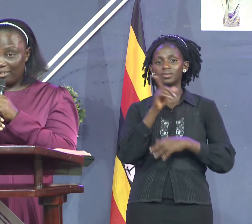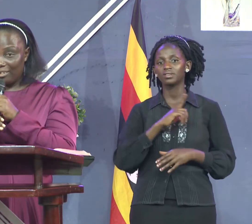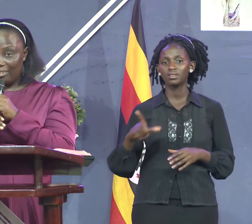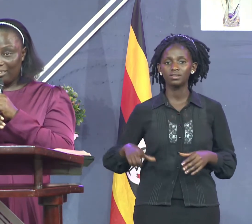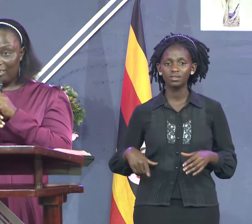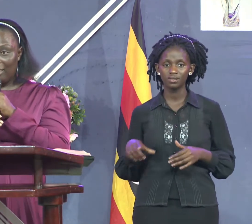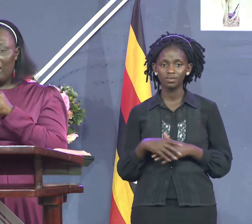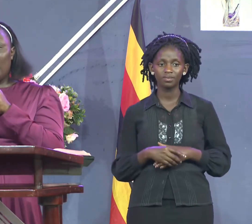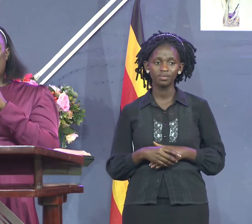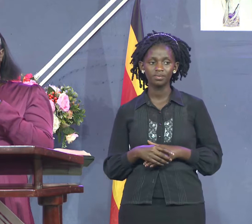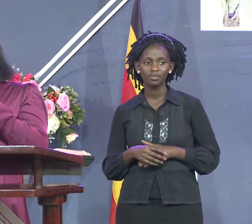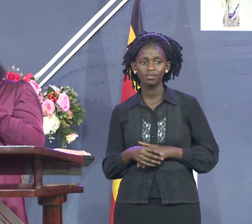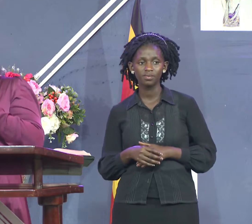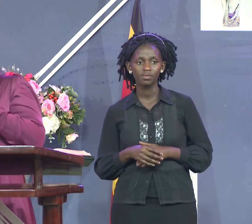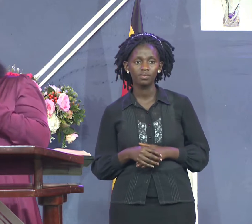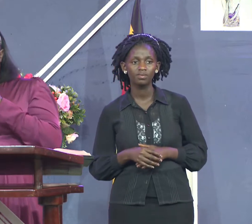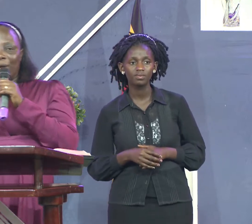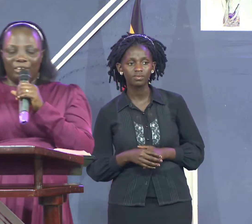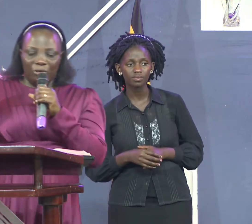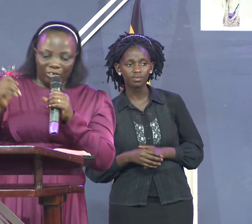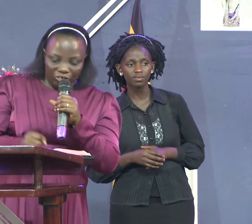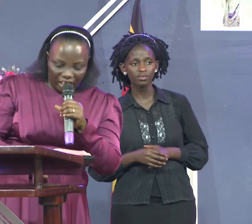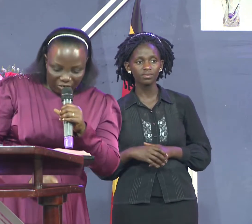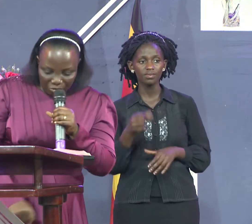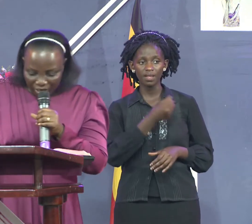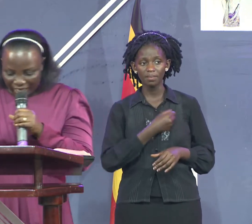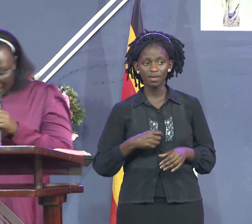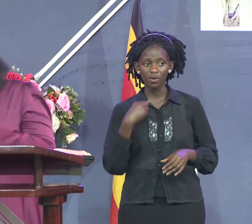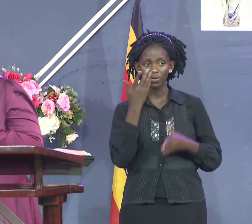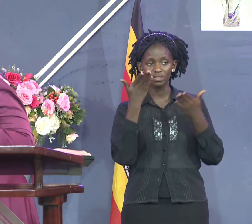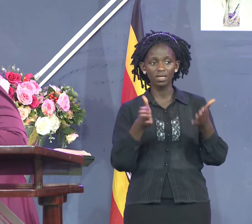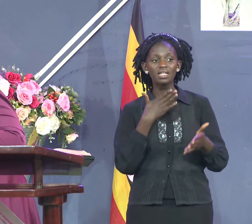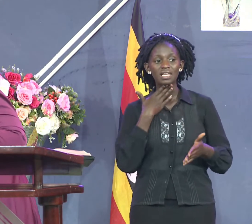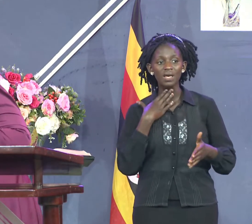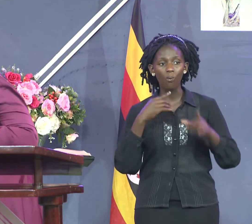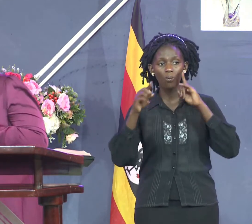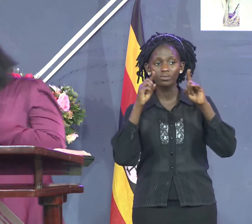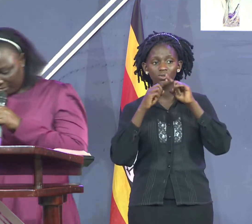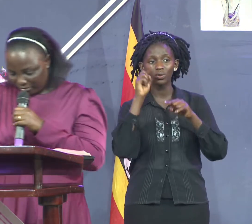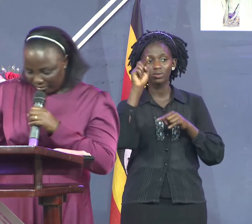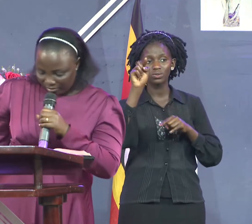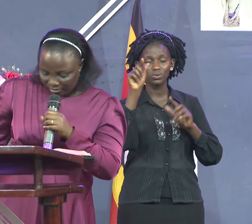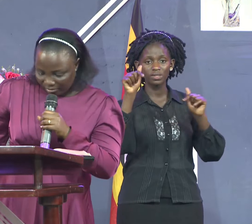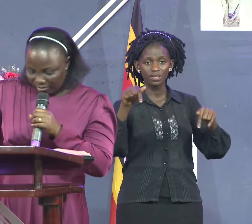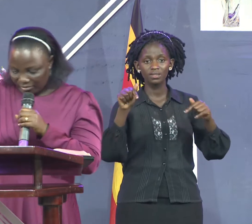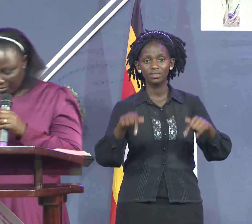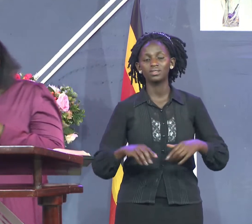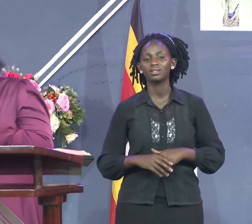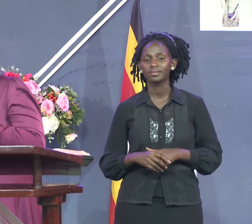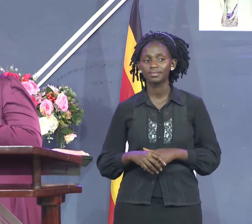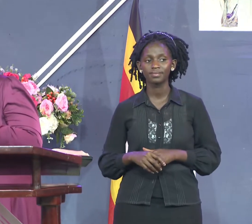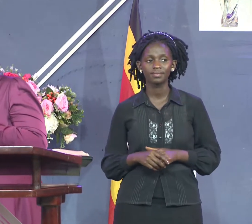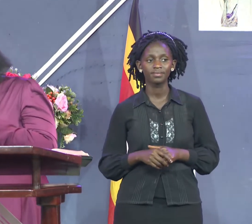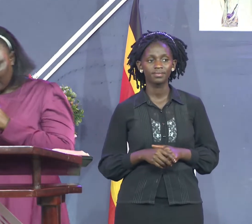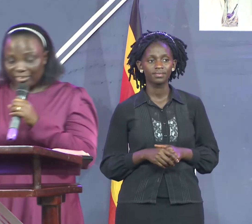yebazwe. Praise the Lord. Mama ali wano njagala okwogera nawe olwaleero. I want to speak to you, mother